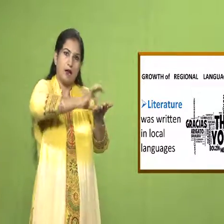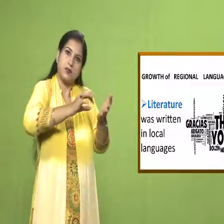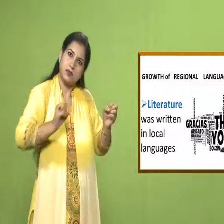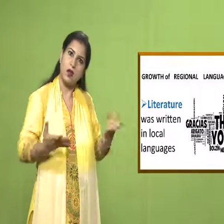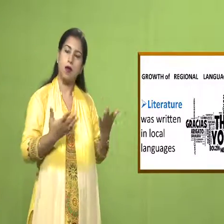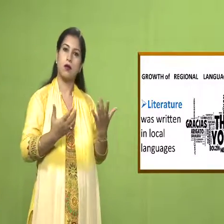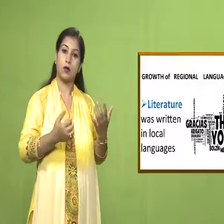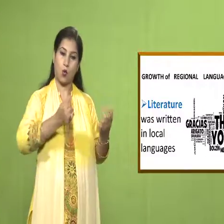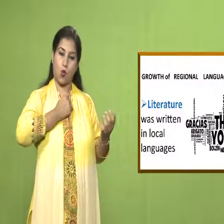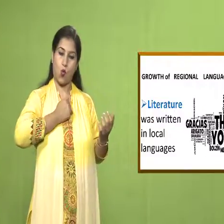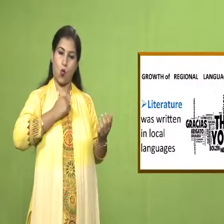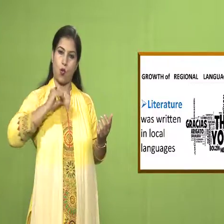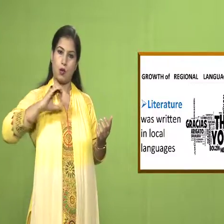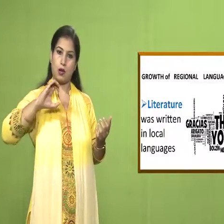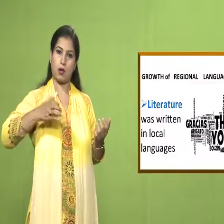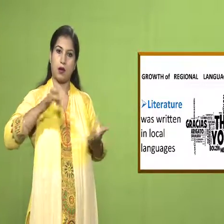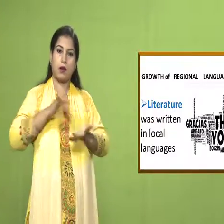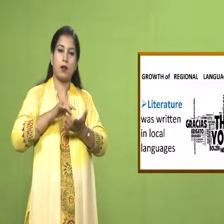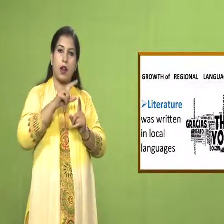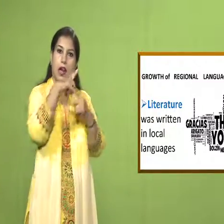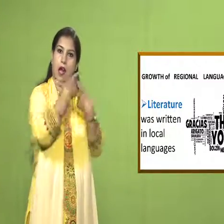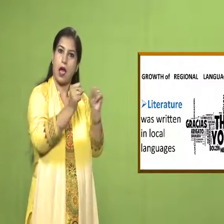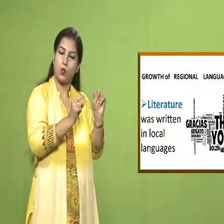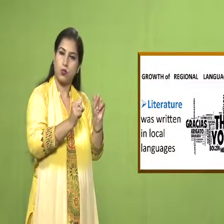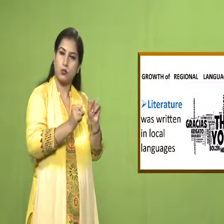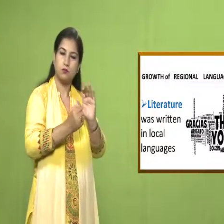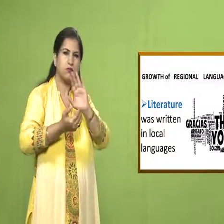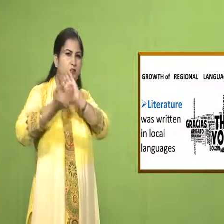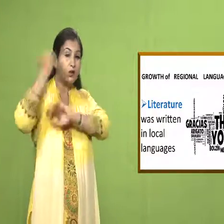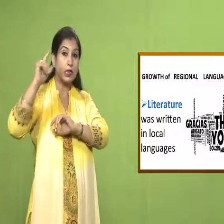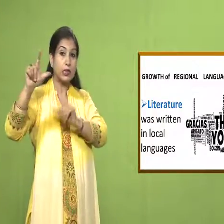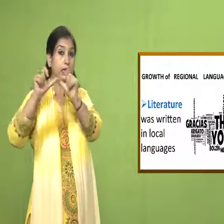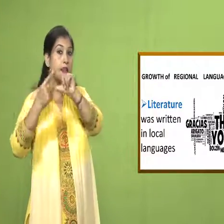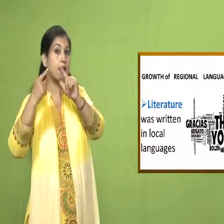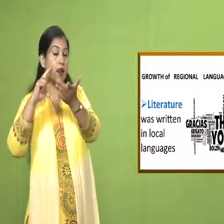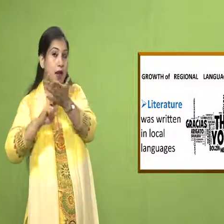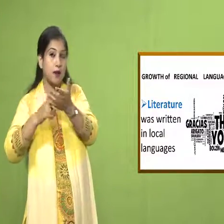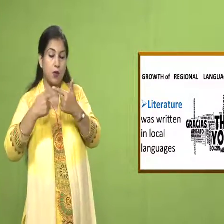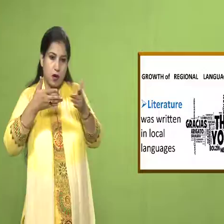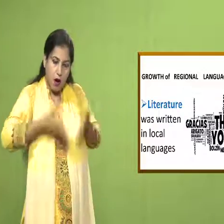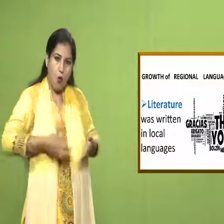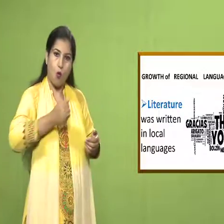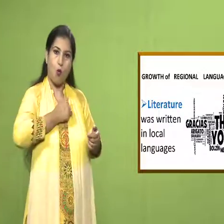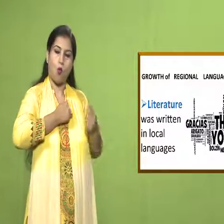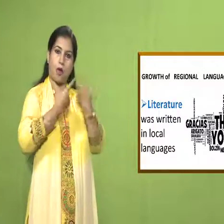language, which was the ancient language of Europe, in which most ancient classics were